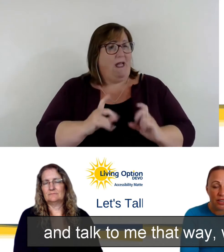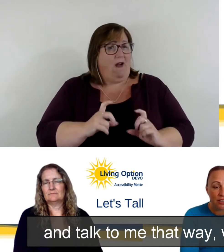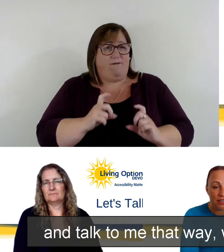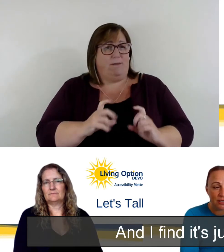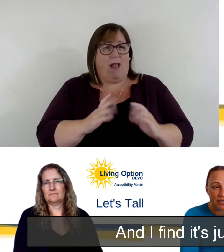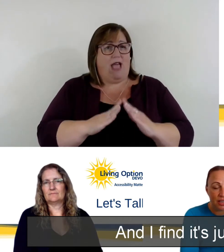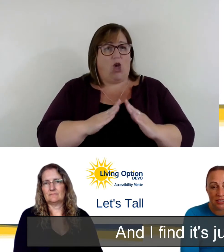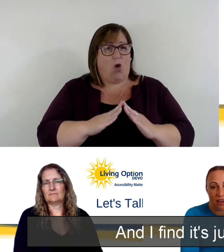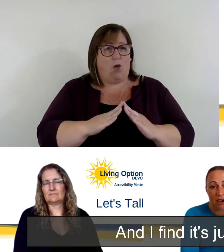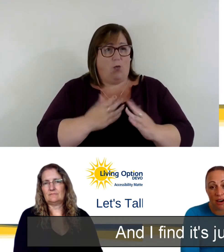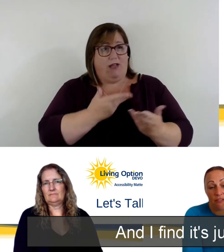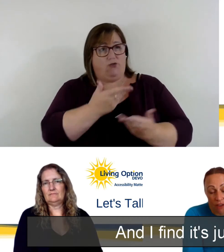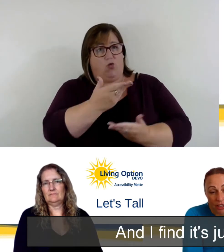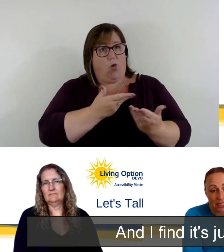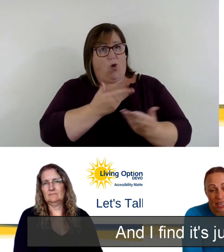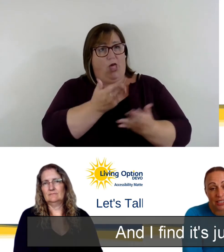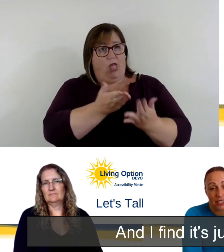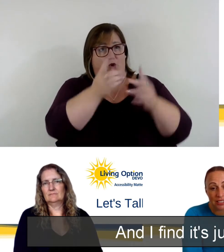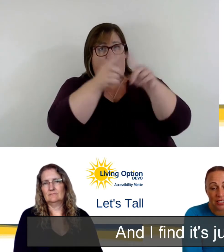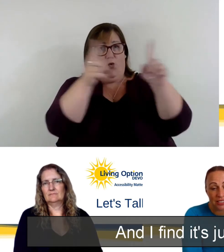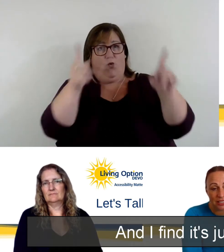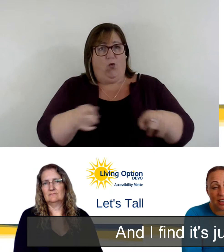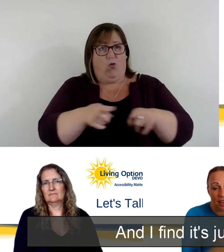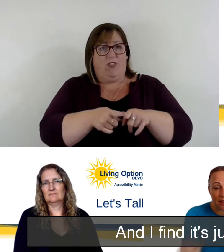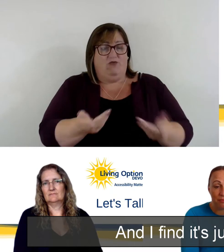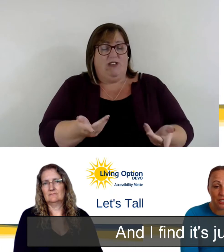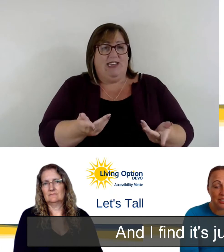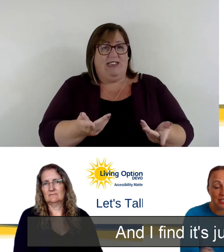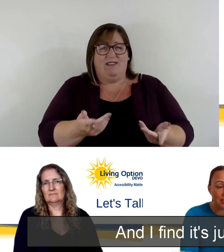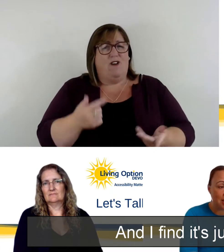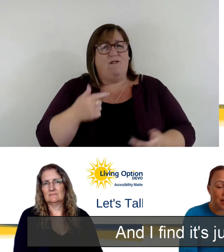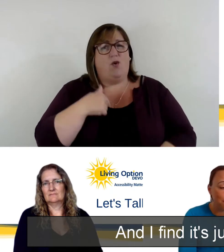absolutely fine. And I find it's just as